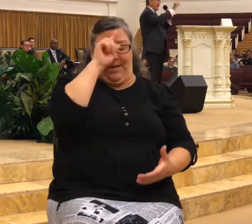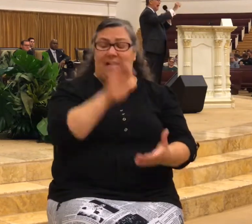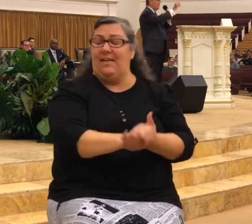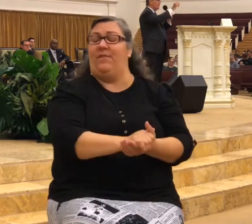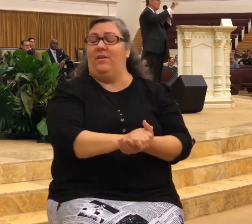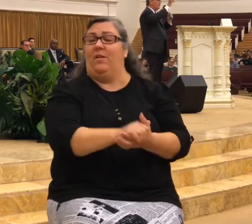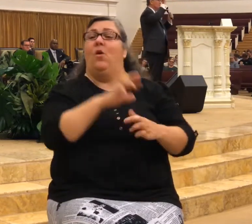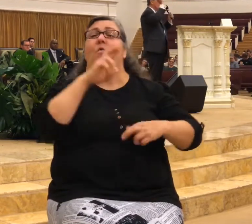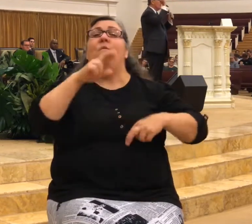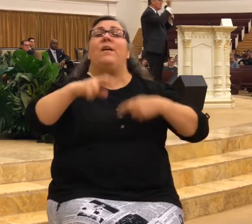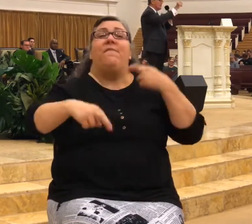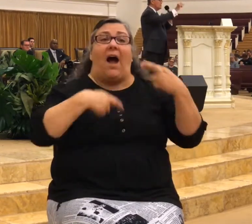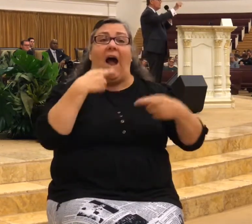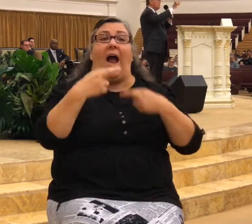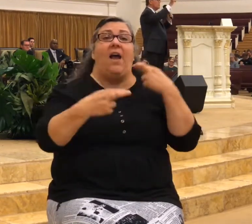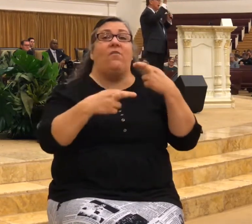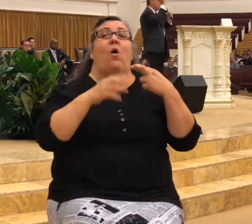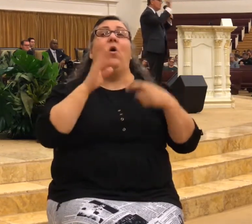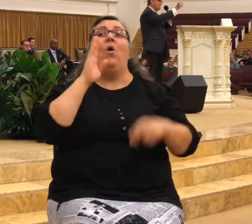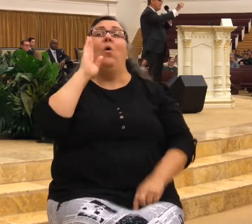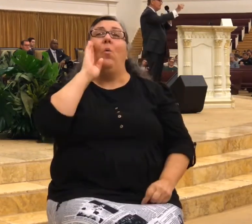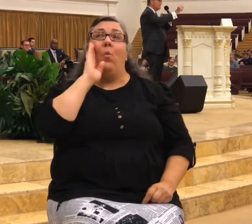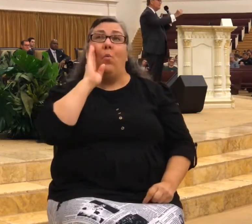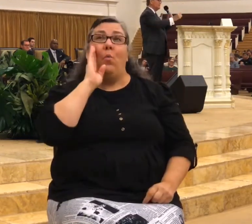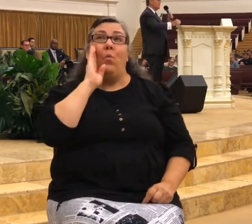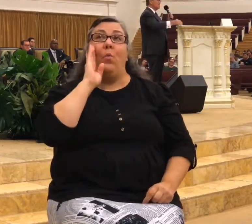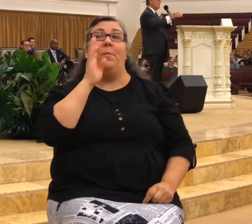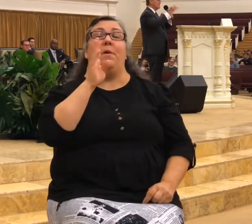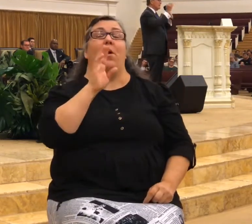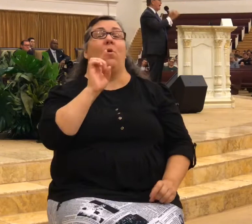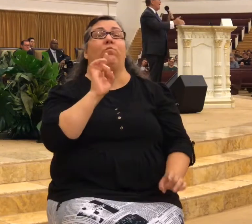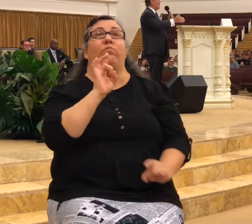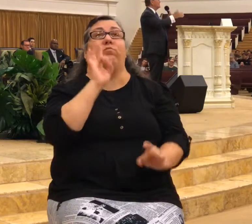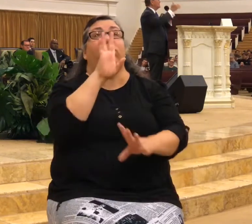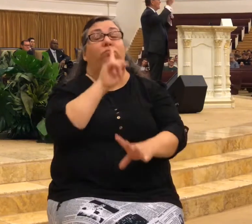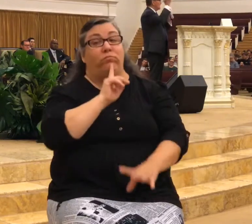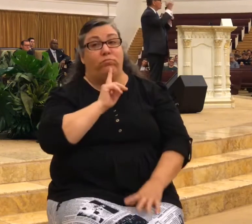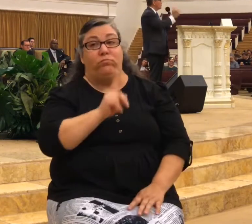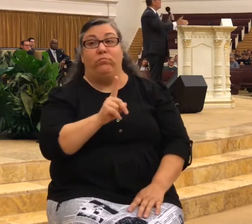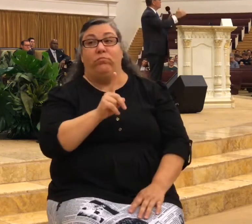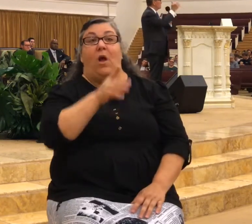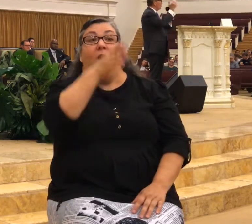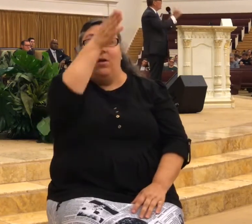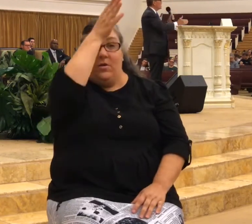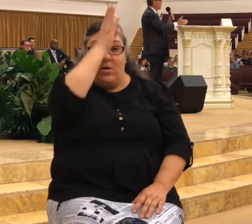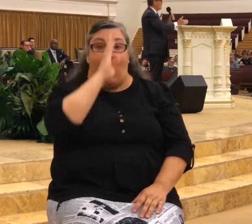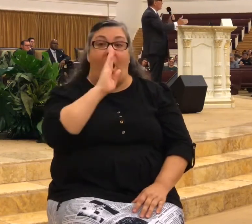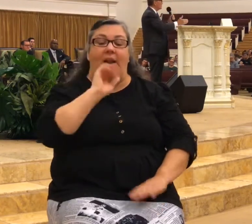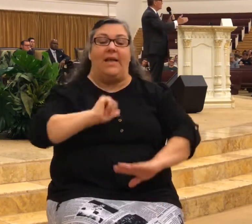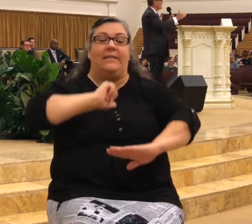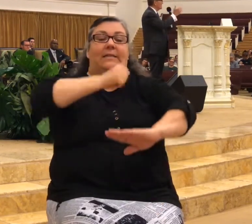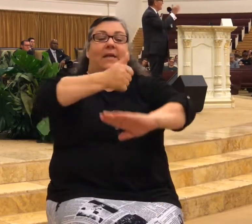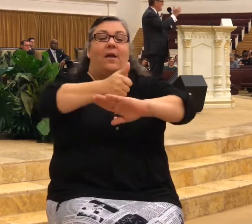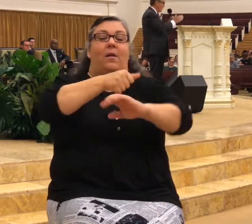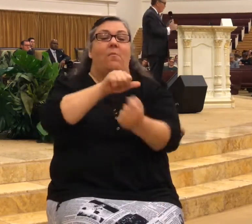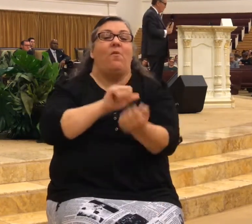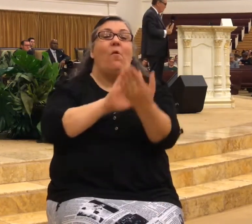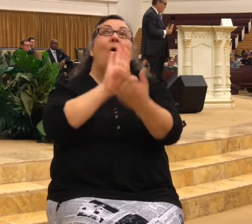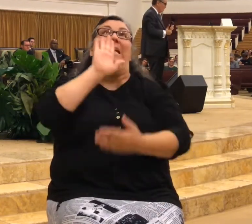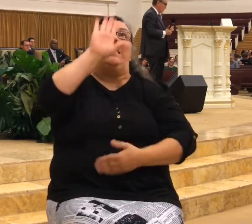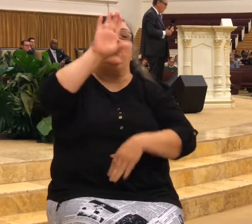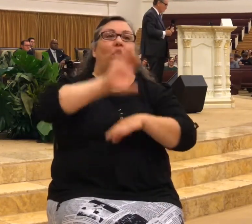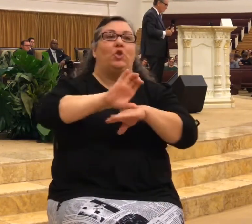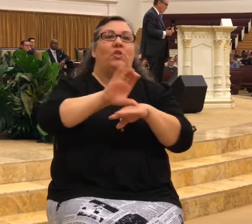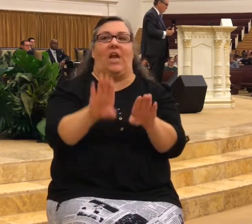that revival will be genuine and real. Because God has put before His church an